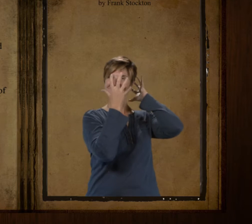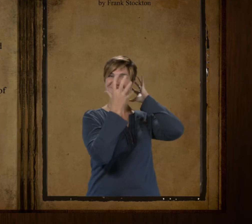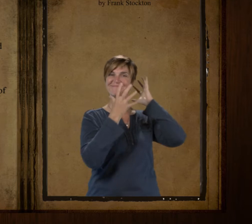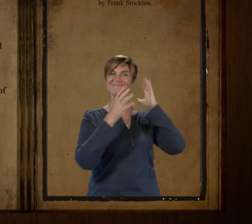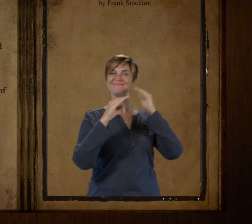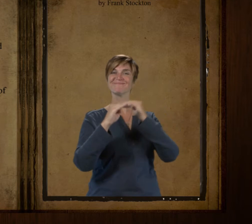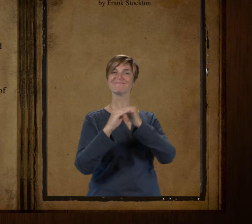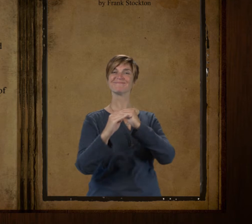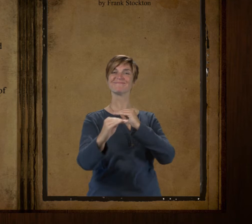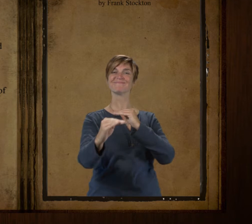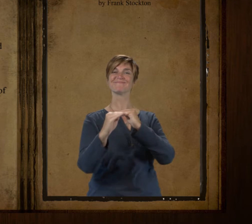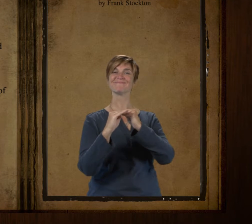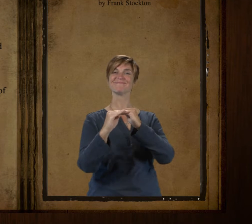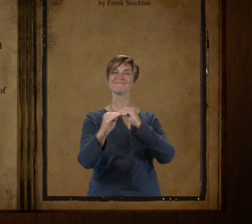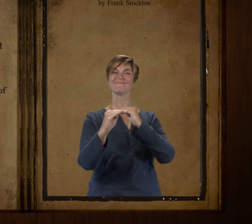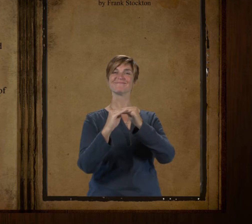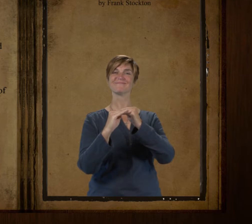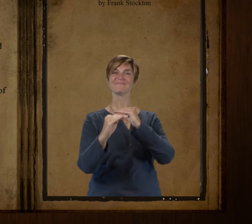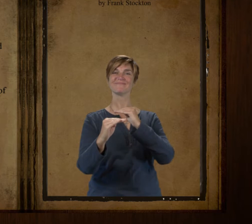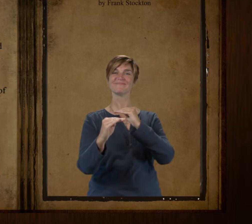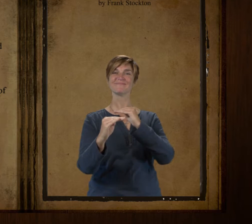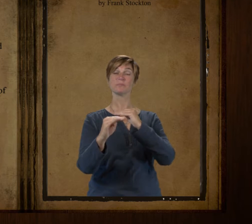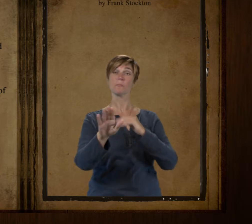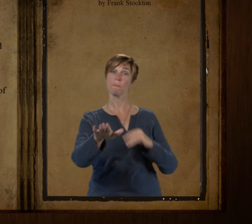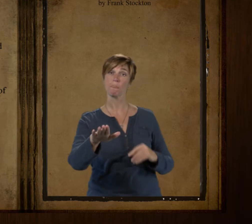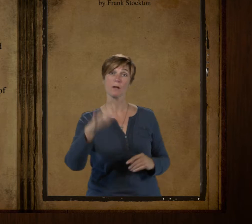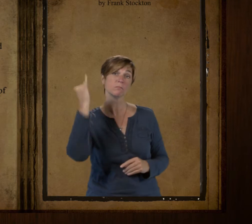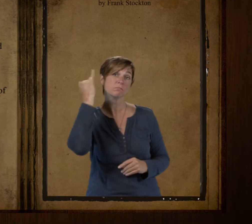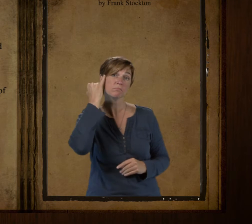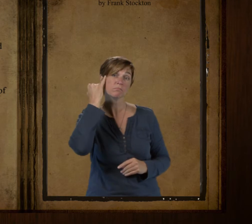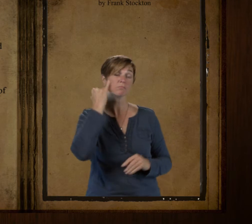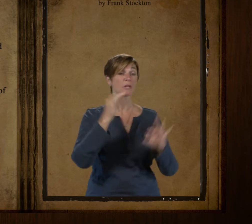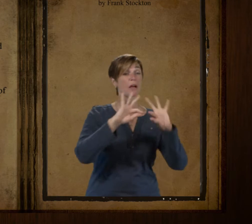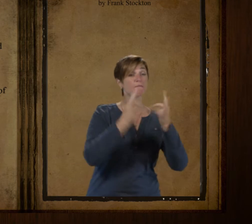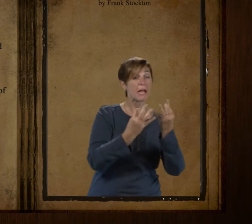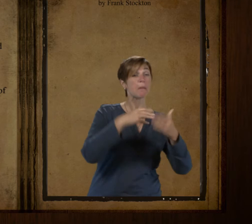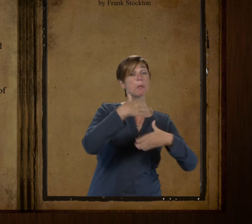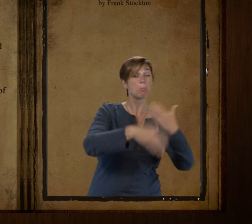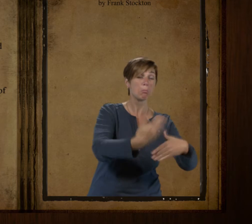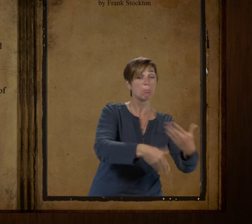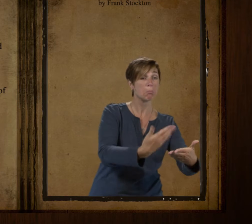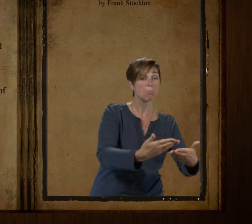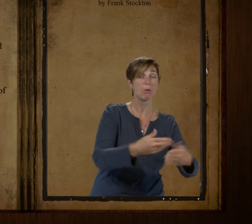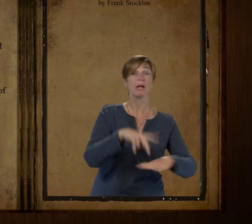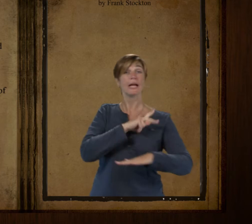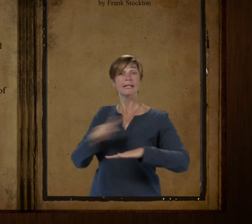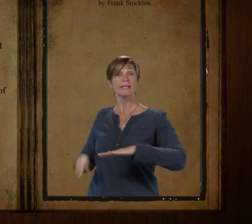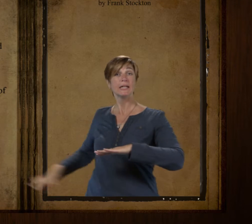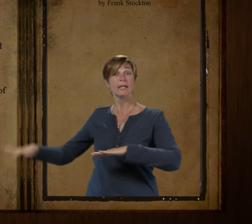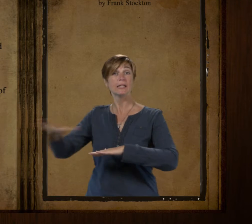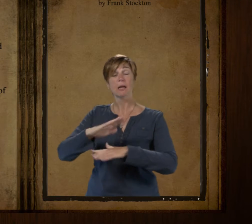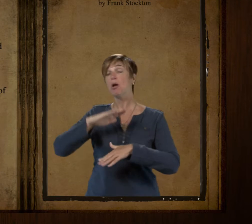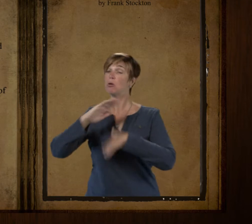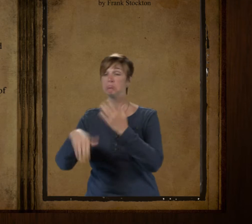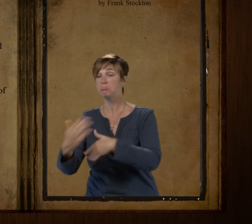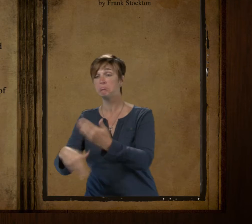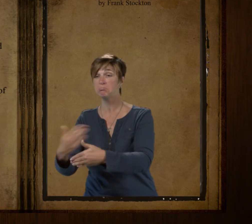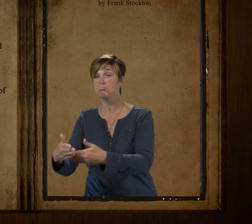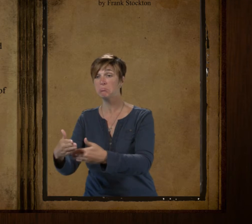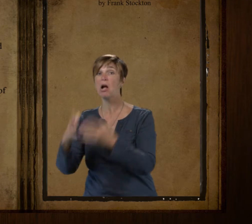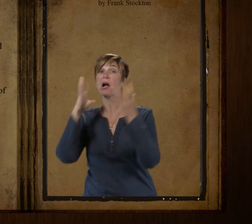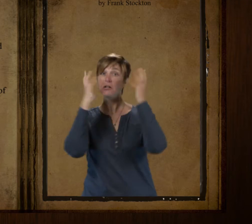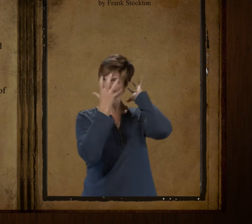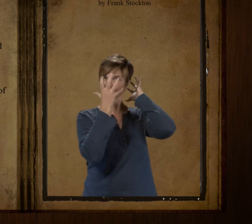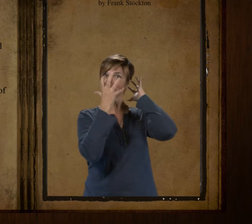of their orbits, he was blander and more genial still, for nothing pleased him so